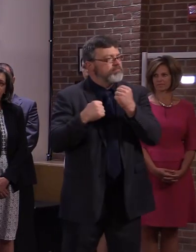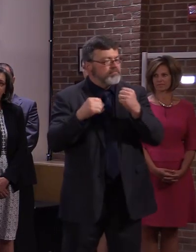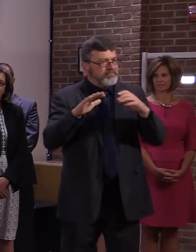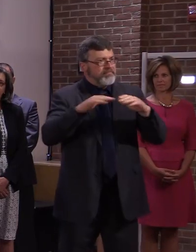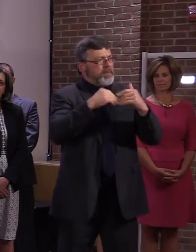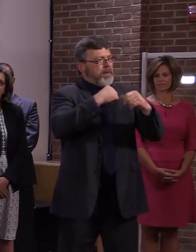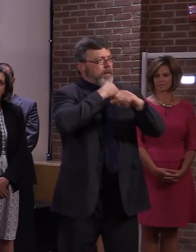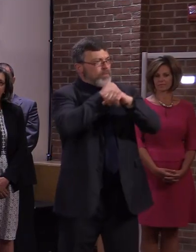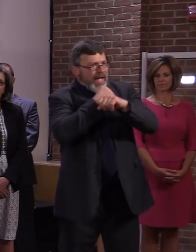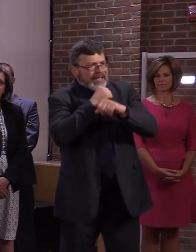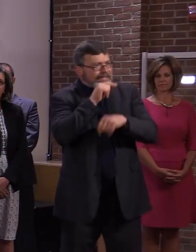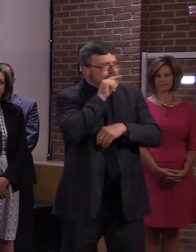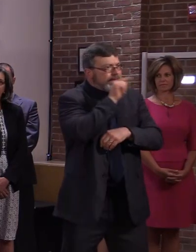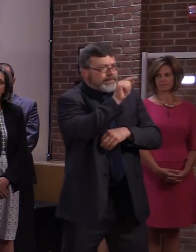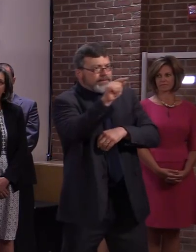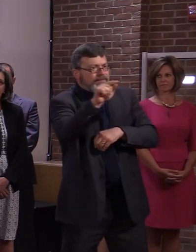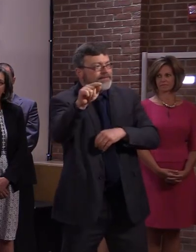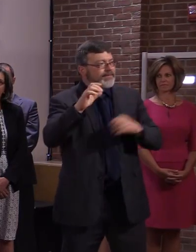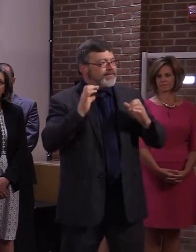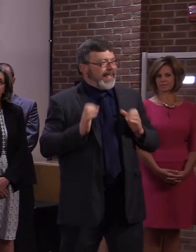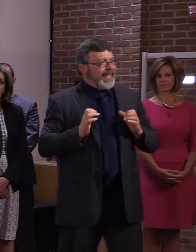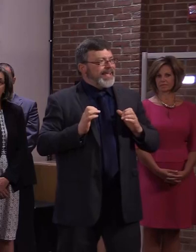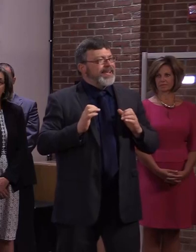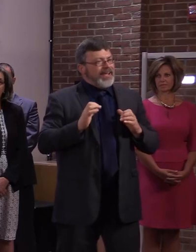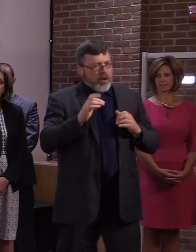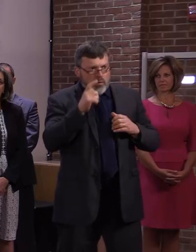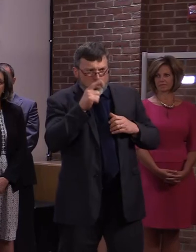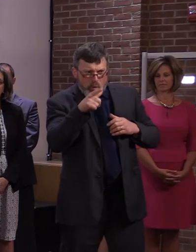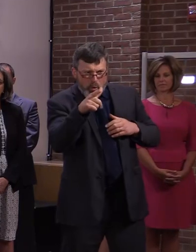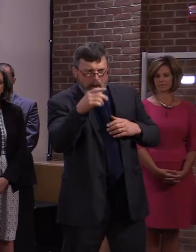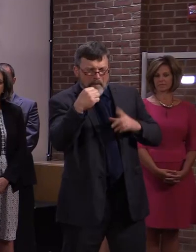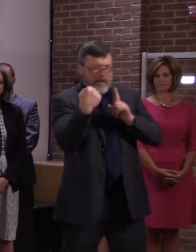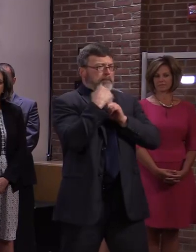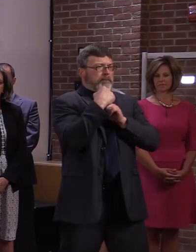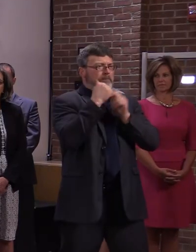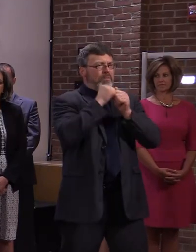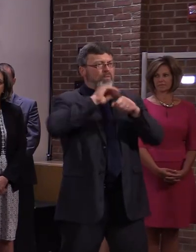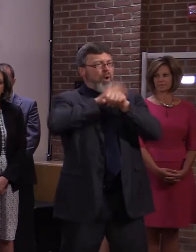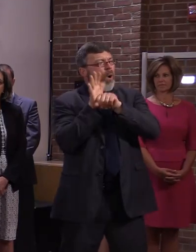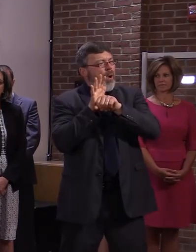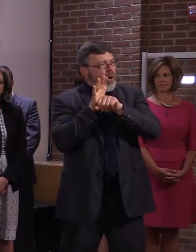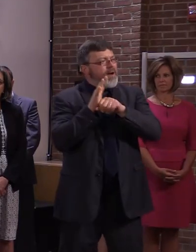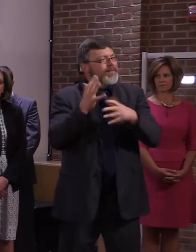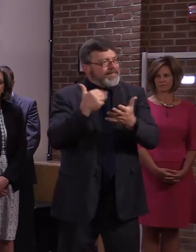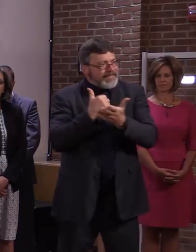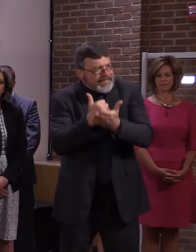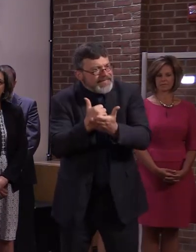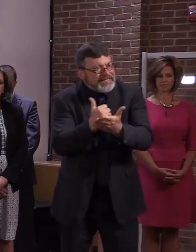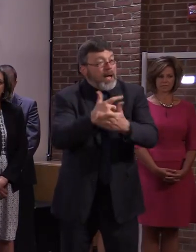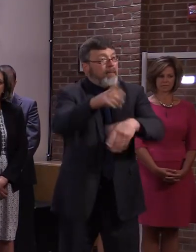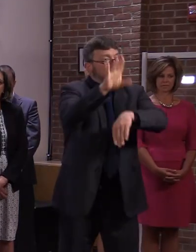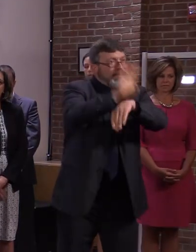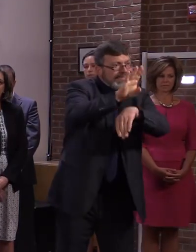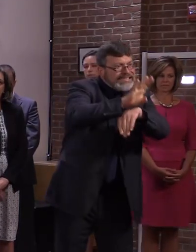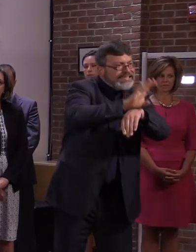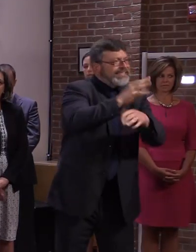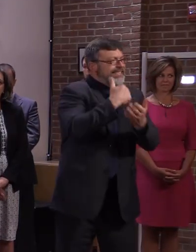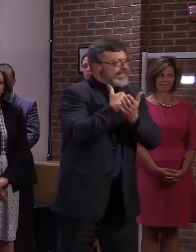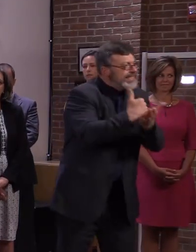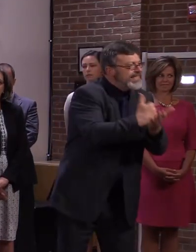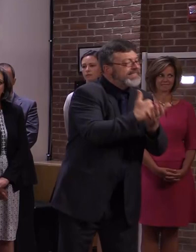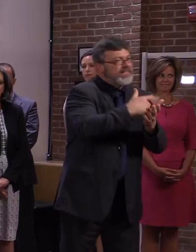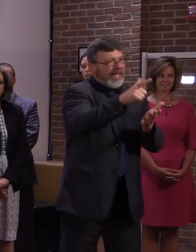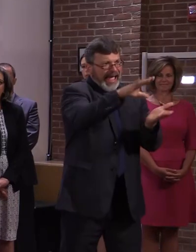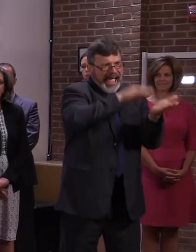hit hardest, providing financial help for individuals, small businesses, laid off workers, and so many